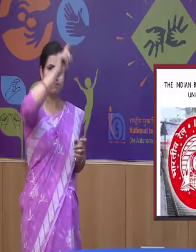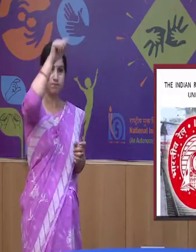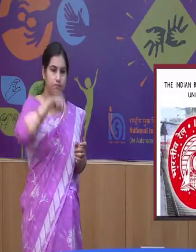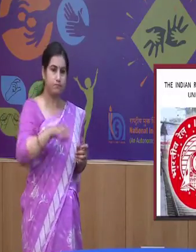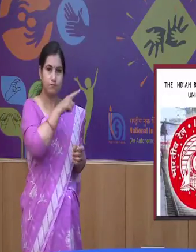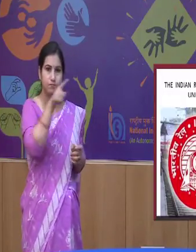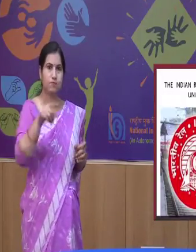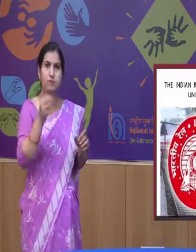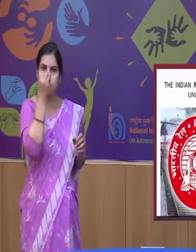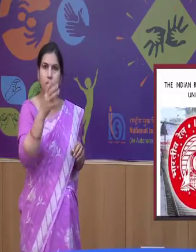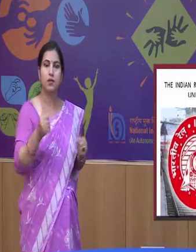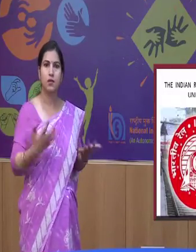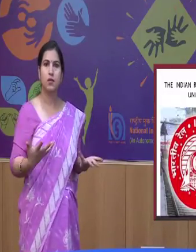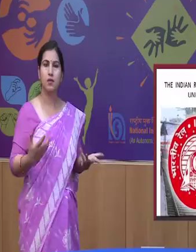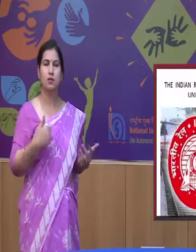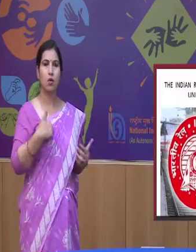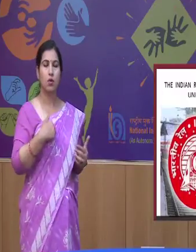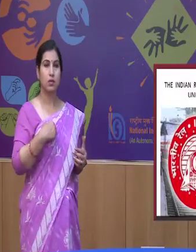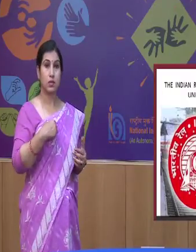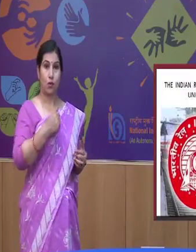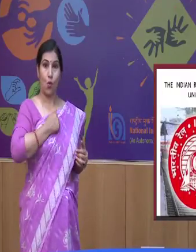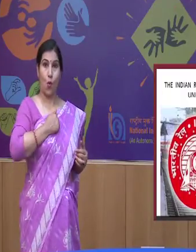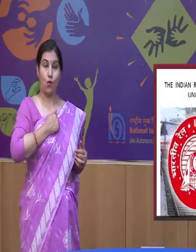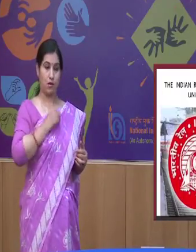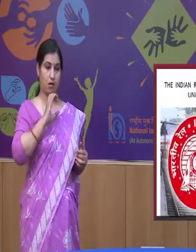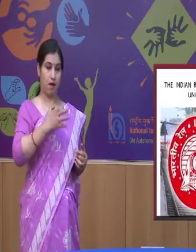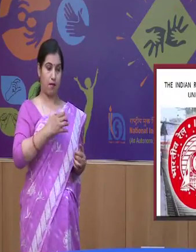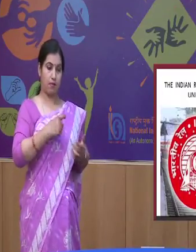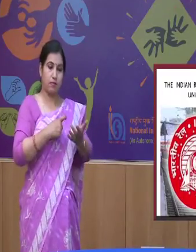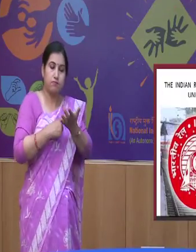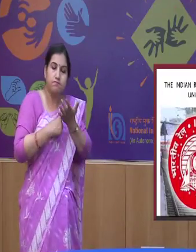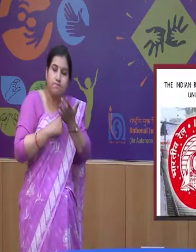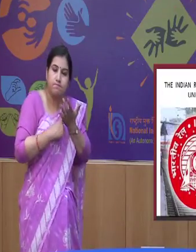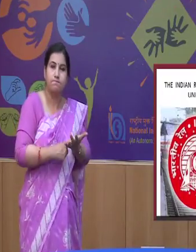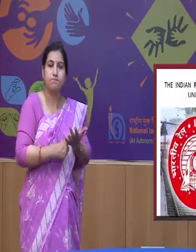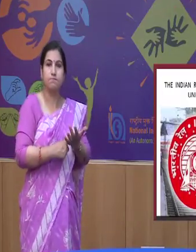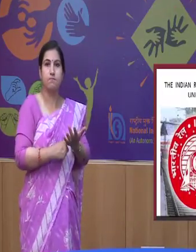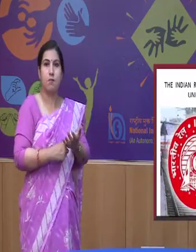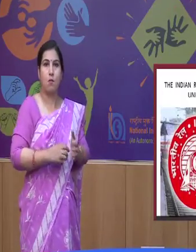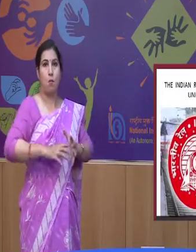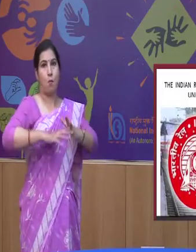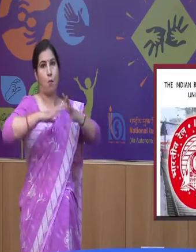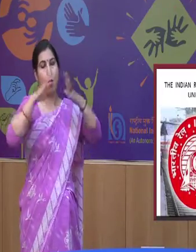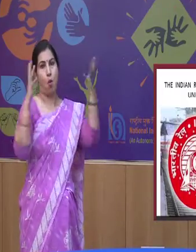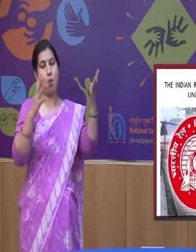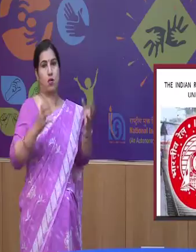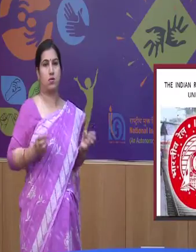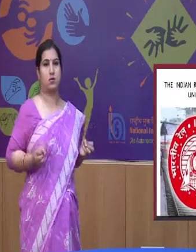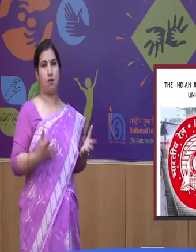All this created feeling of patriotism or nationalism, which